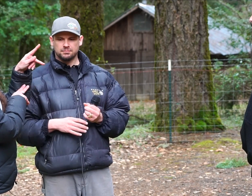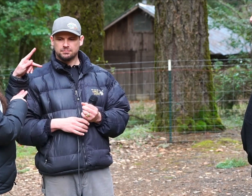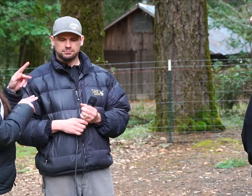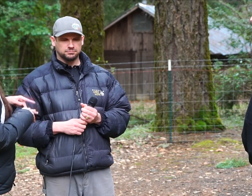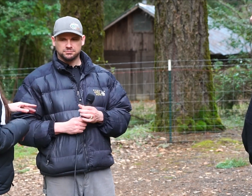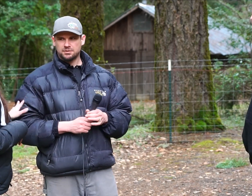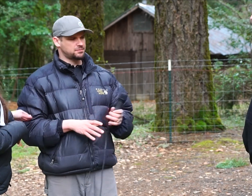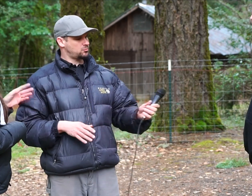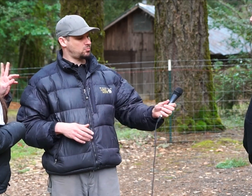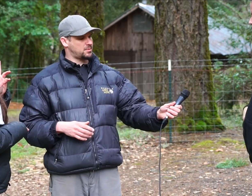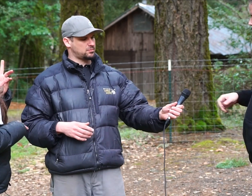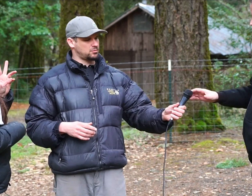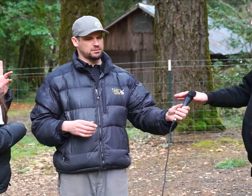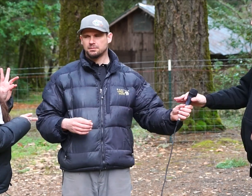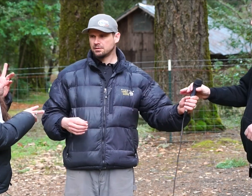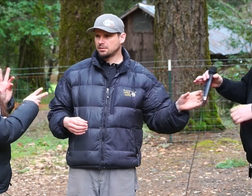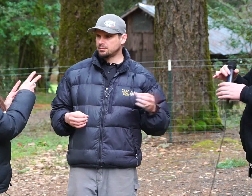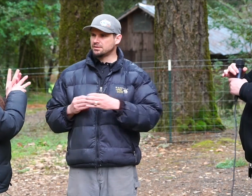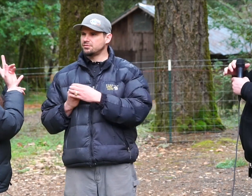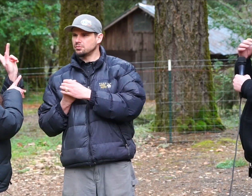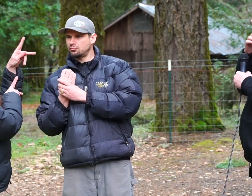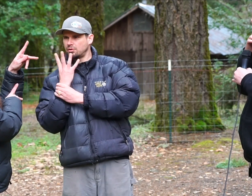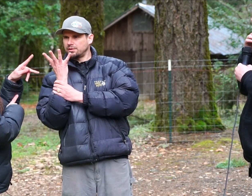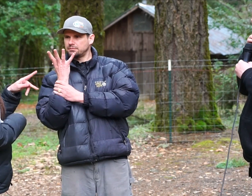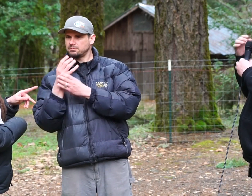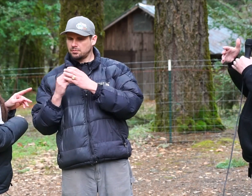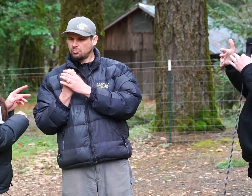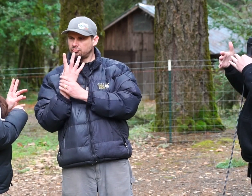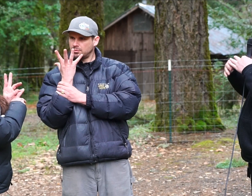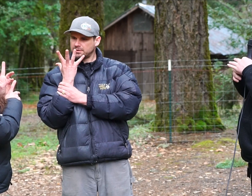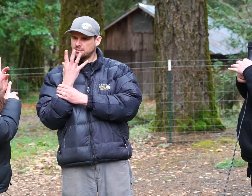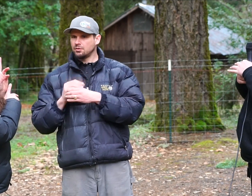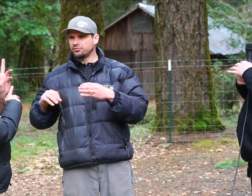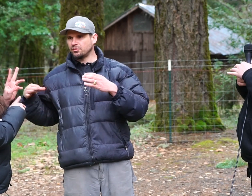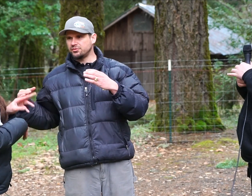whatever water can you do can you do like is